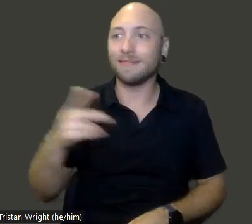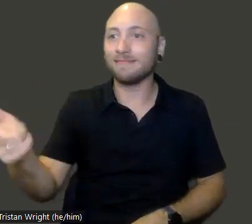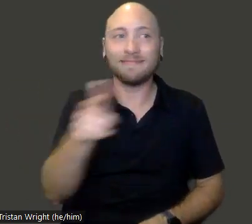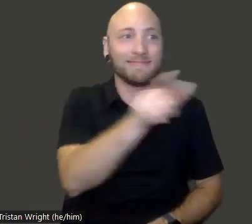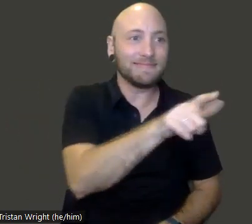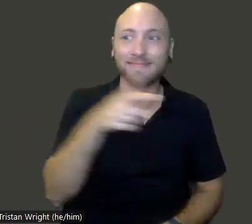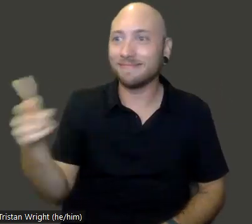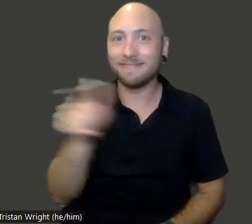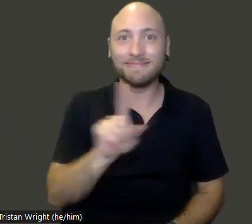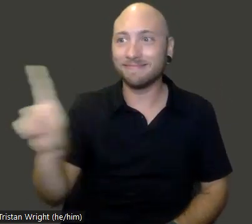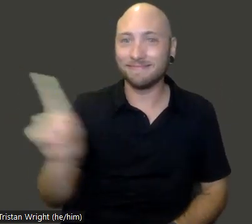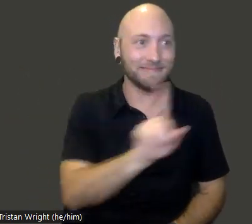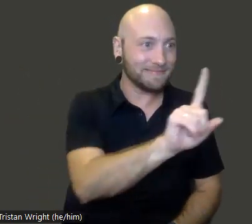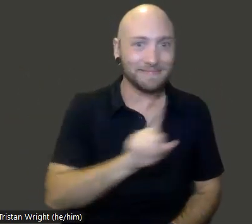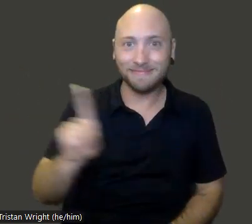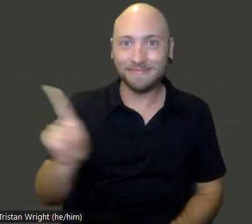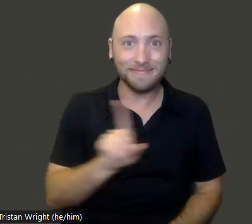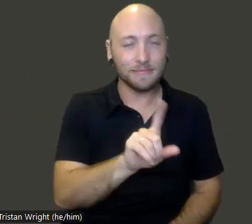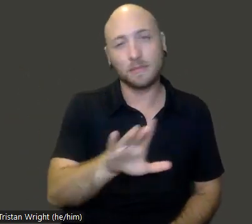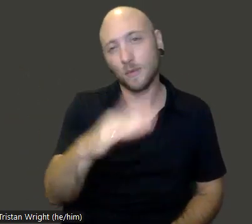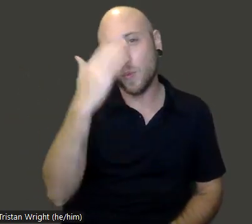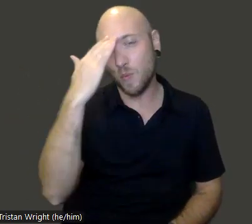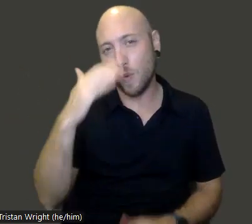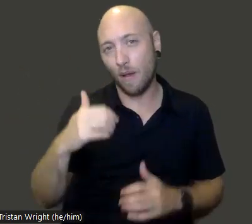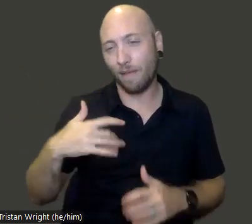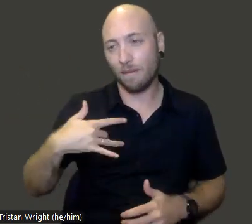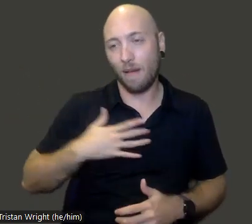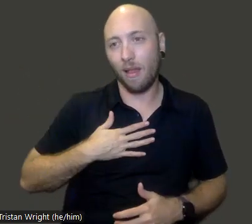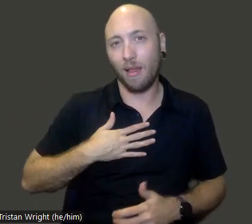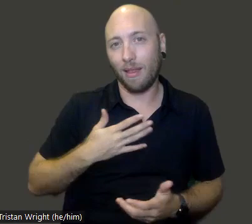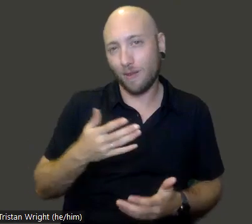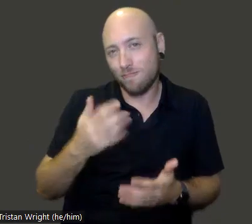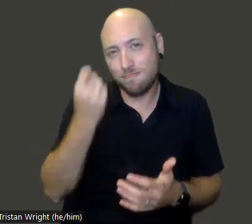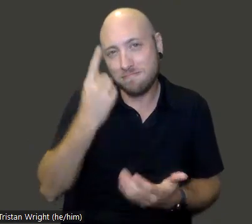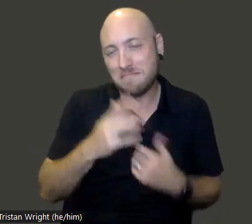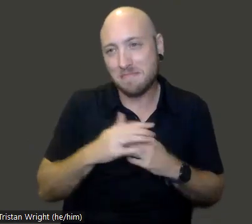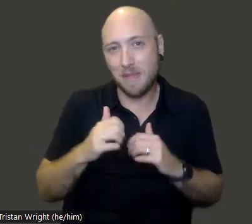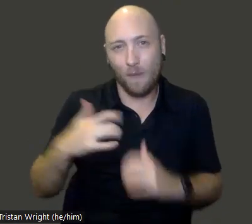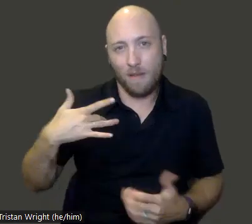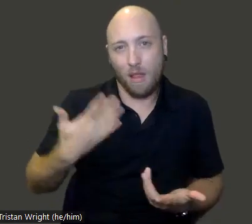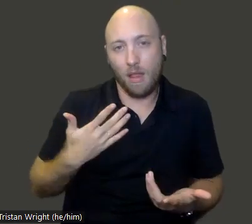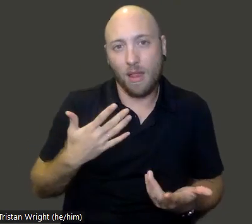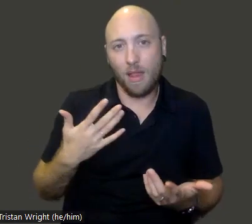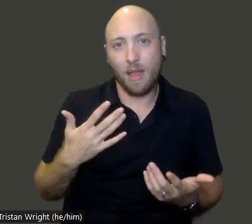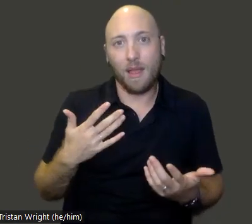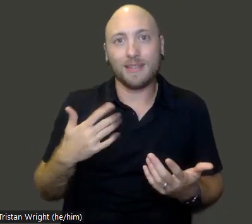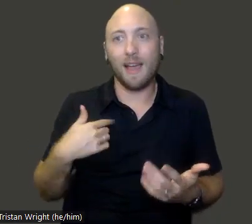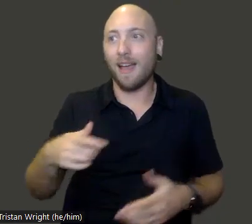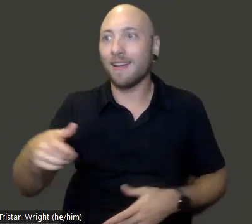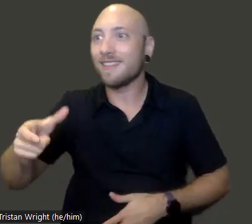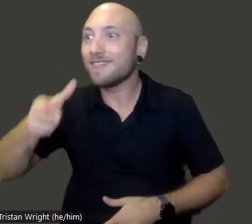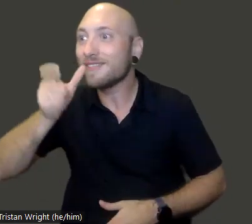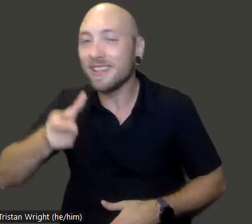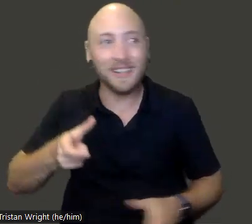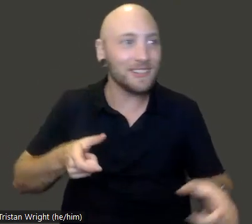and if you're an alcoholic, you know that feeling where you're just like everything just is okay, you